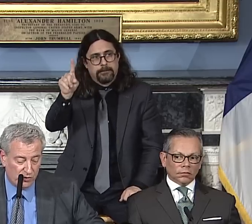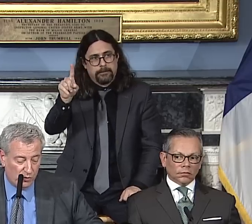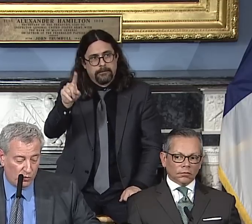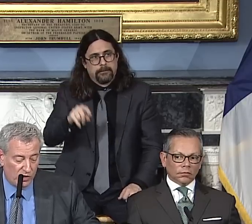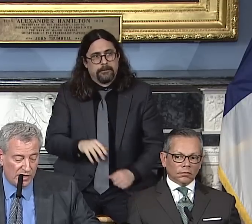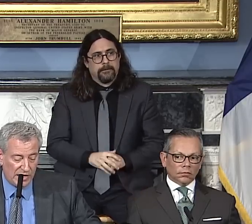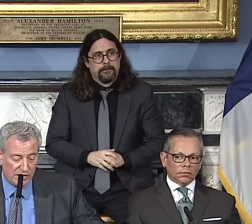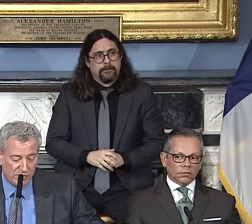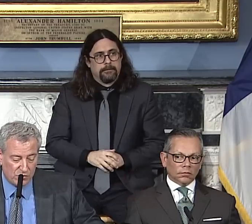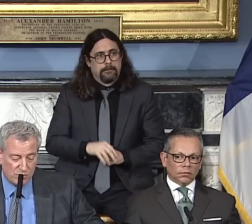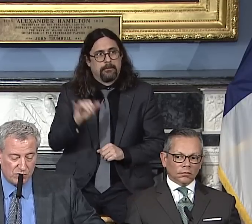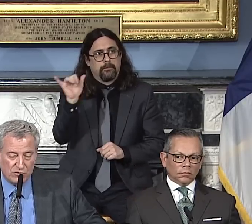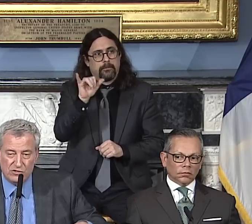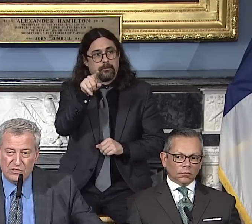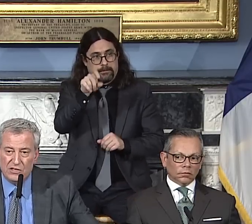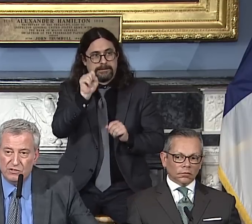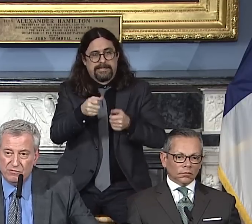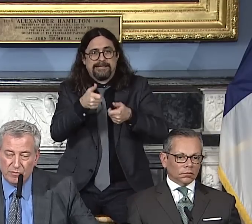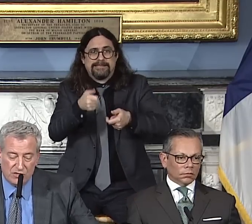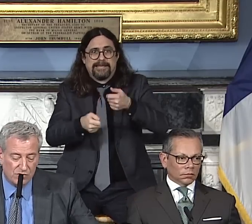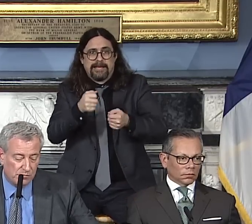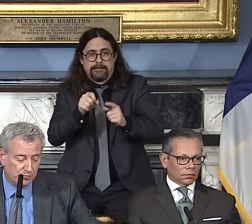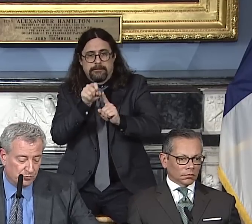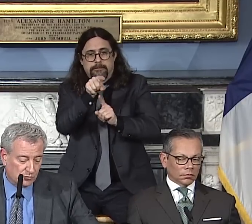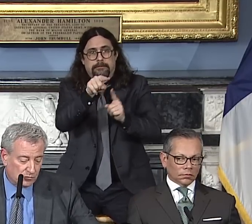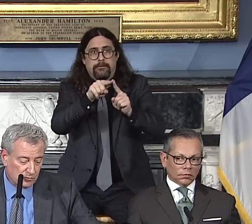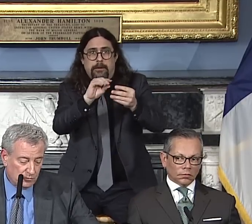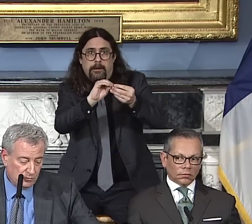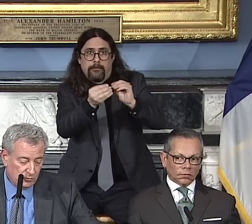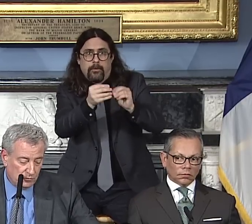call 311. Any of those approaches will get you information.